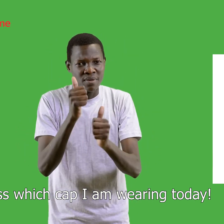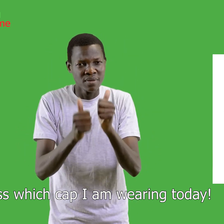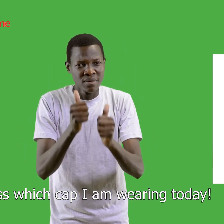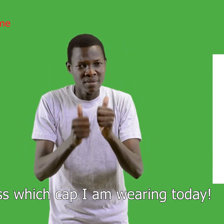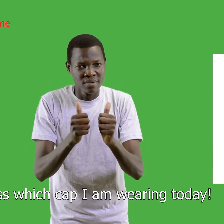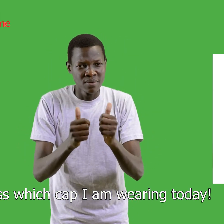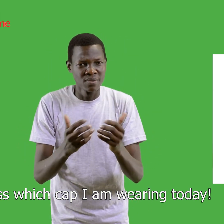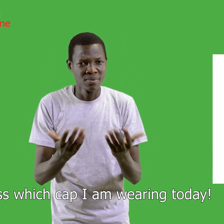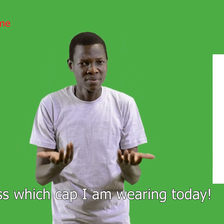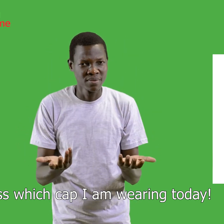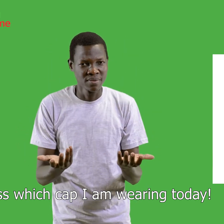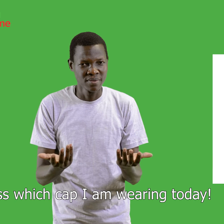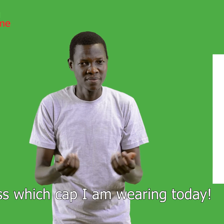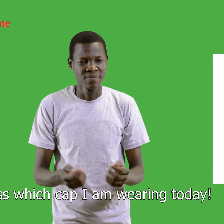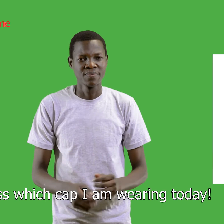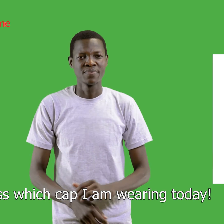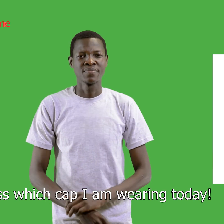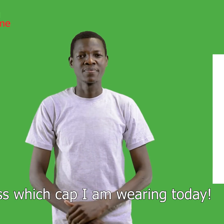Guess which cap I am wearing today?